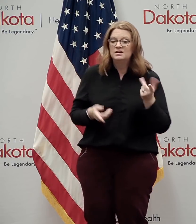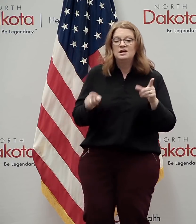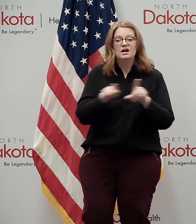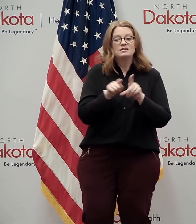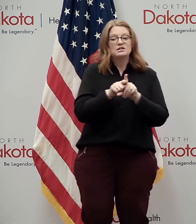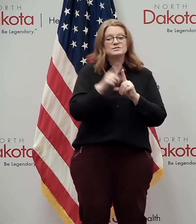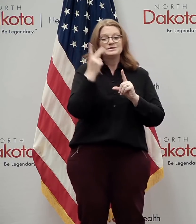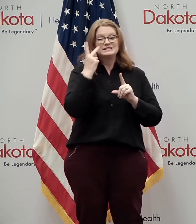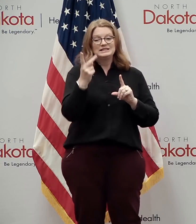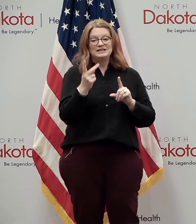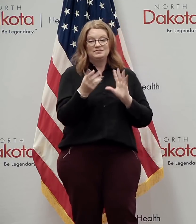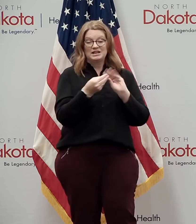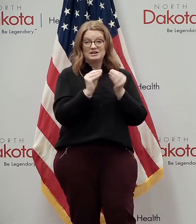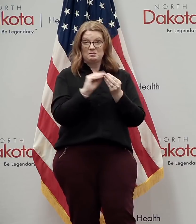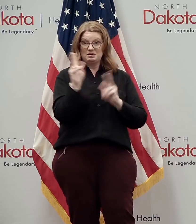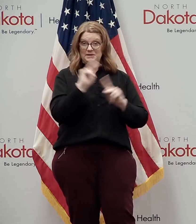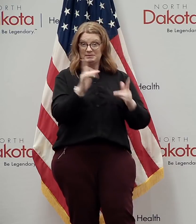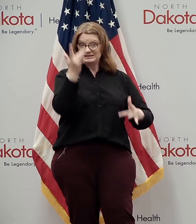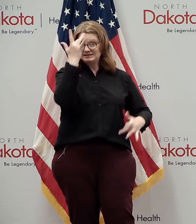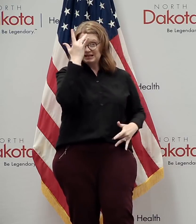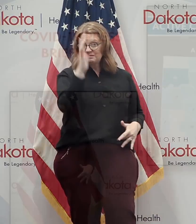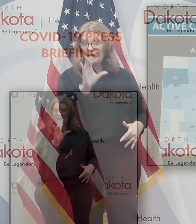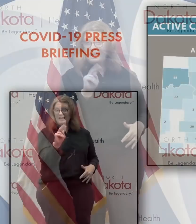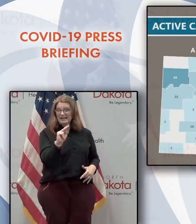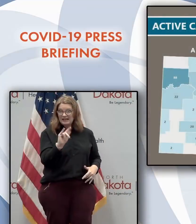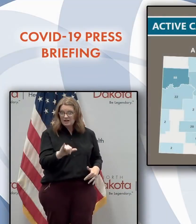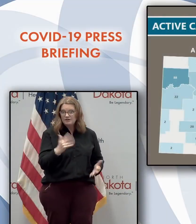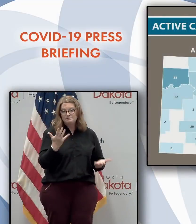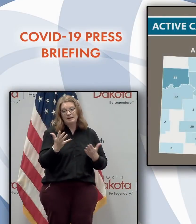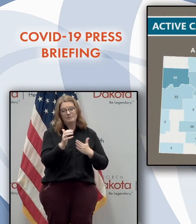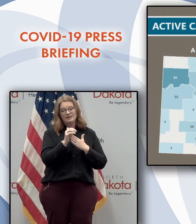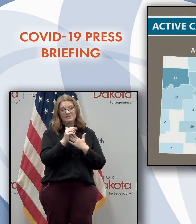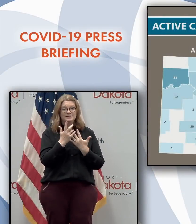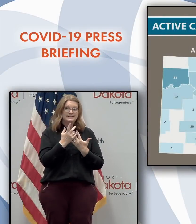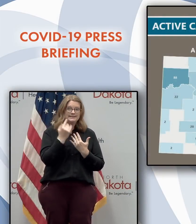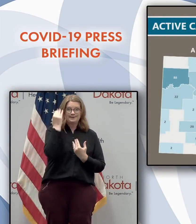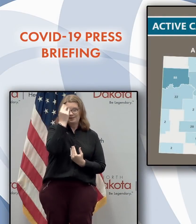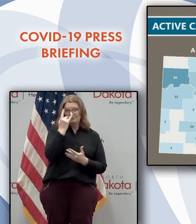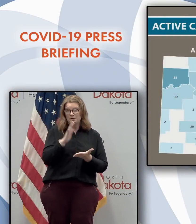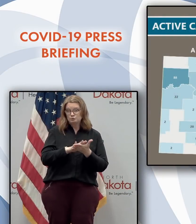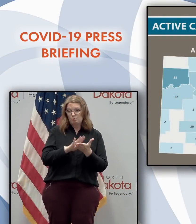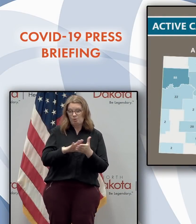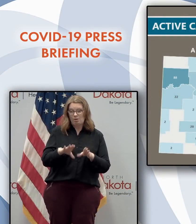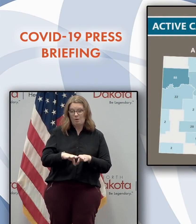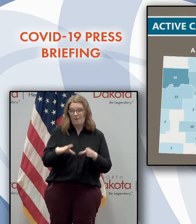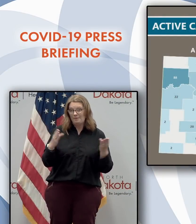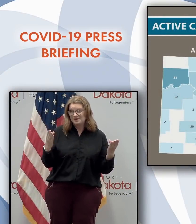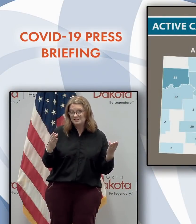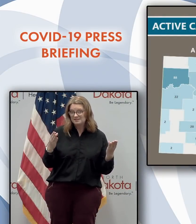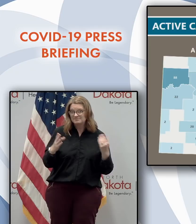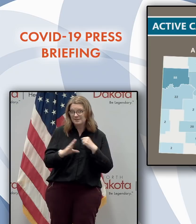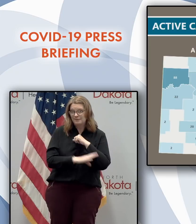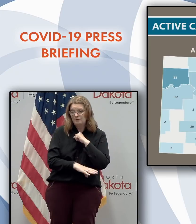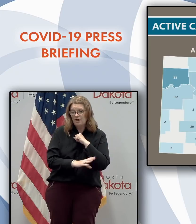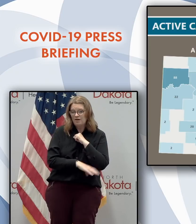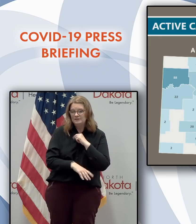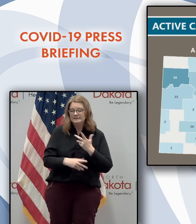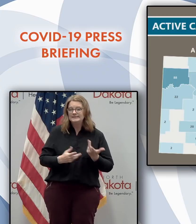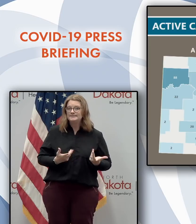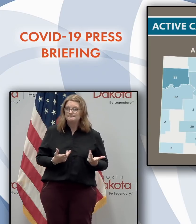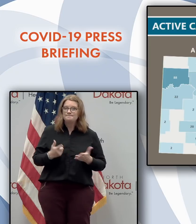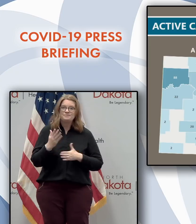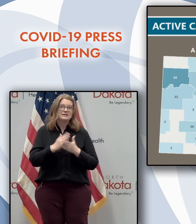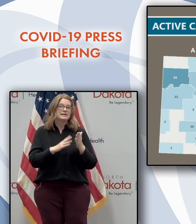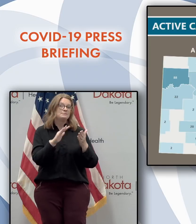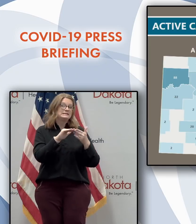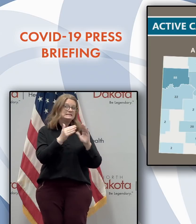look at actives by county, may guide us as we think about school openings in the fall. And we know that there could be some cities